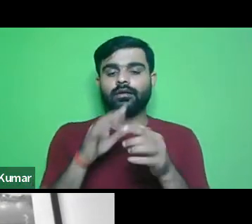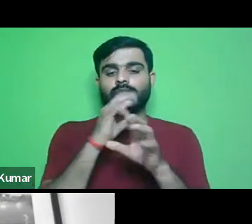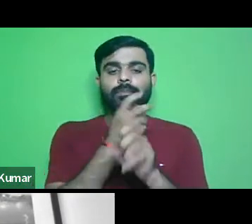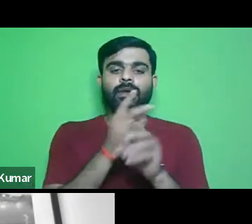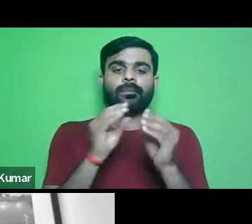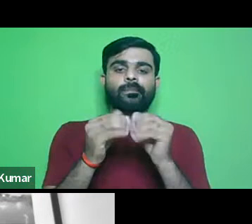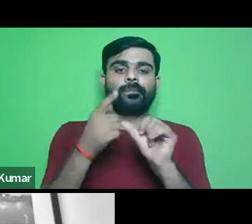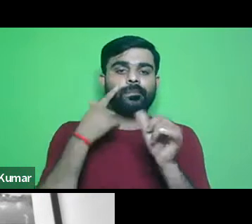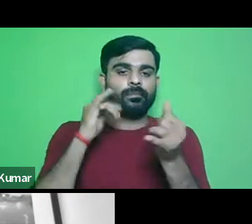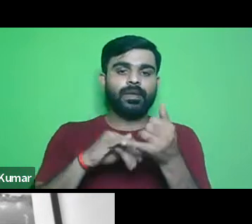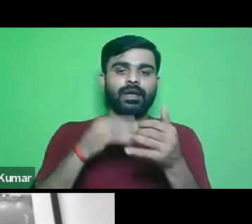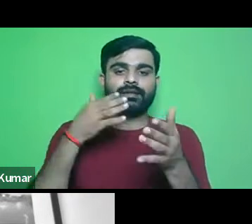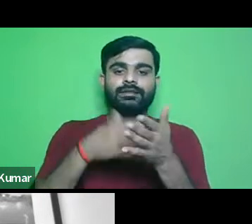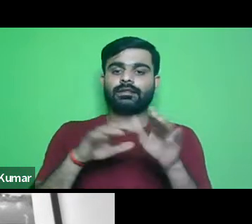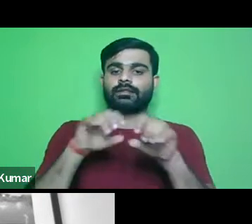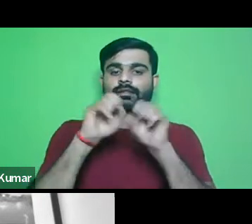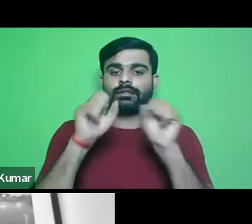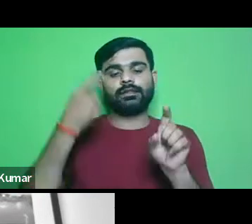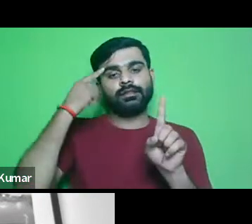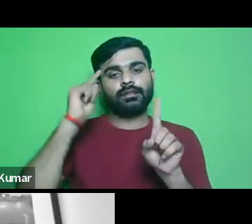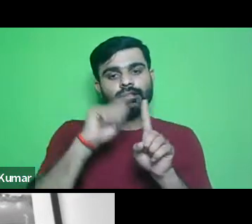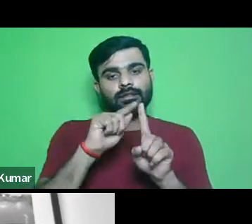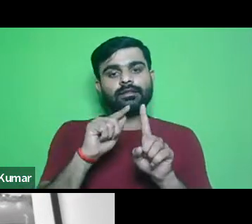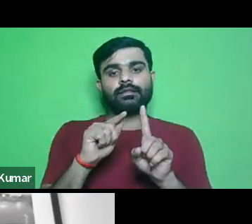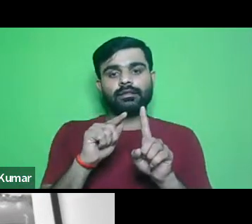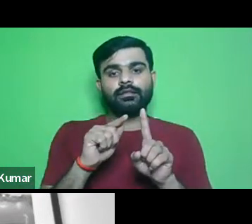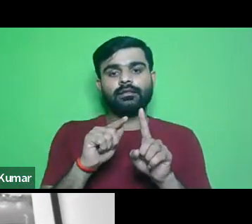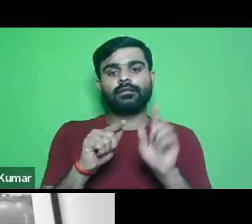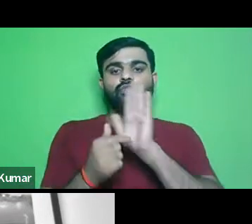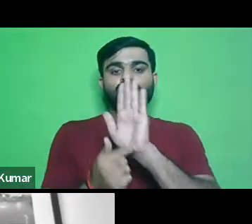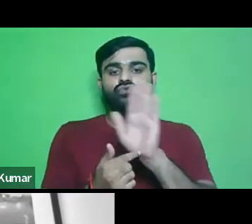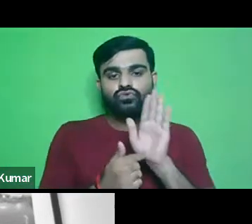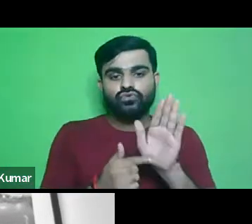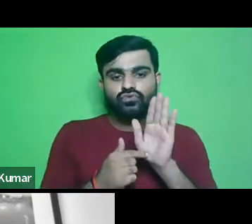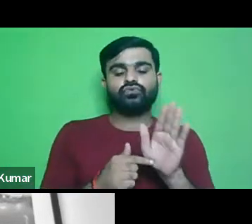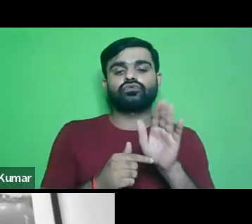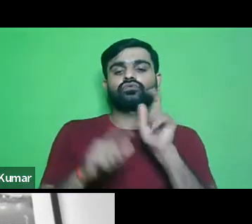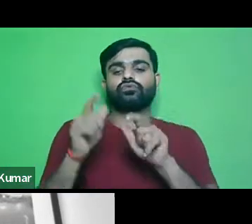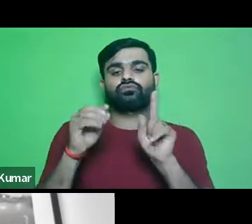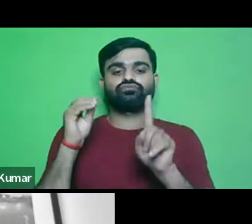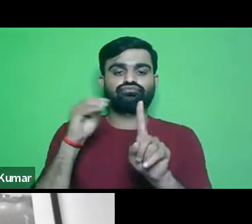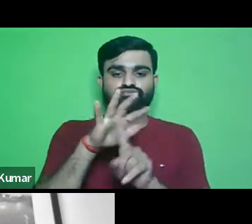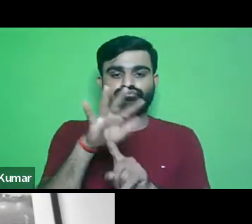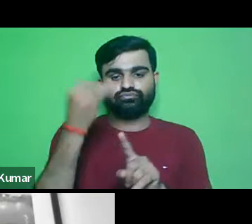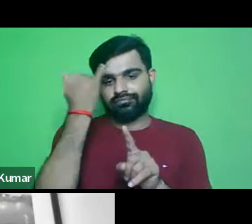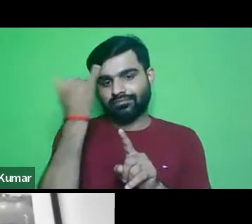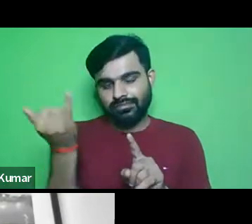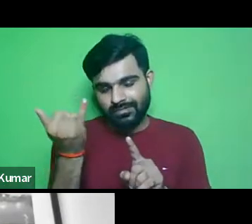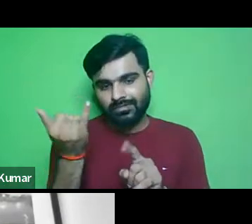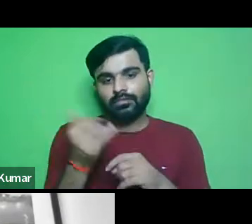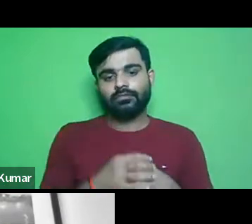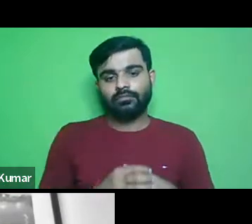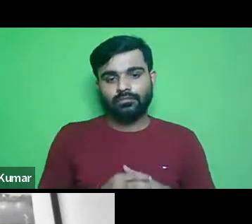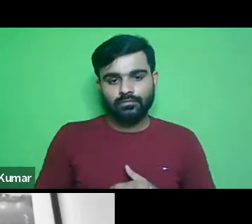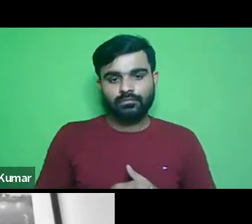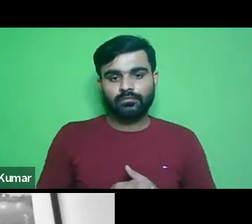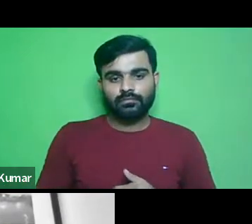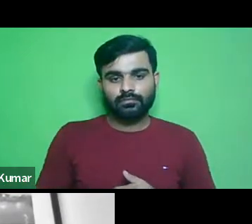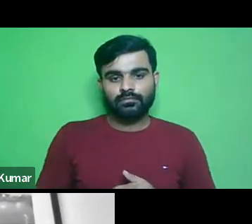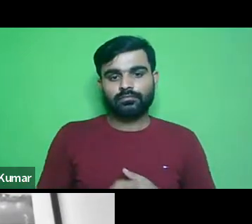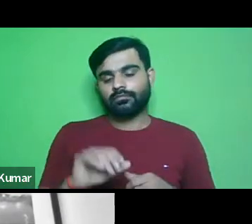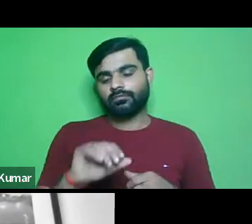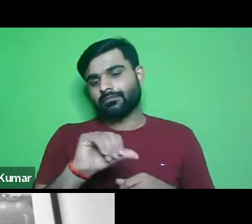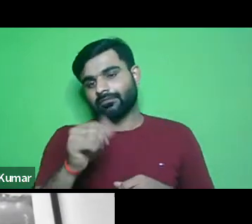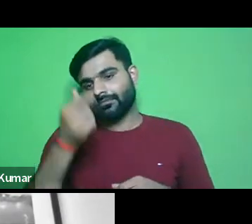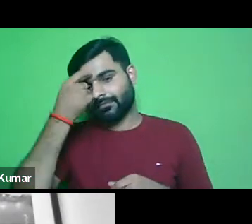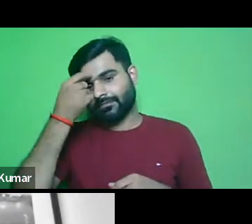system, the concern is targeted advertising, targeted influencing, the idea of like issues such